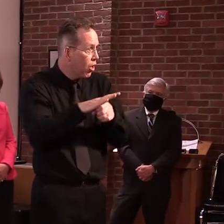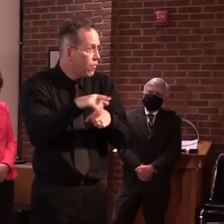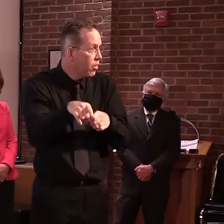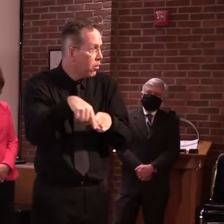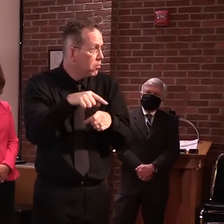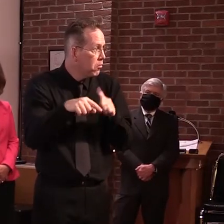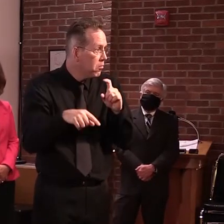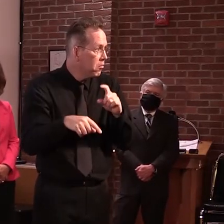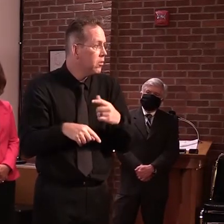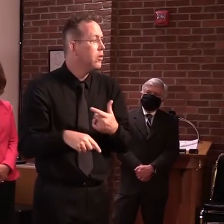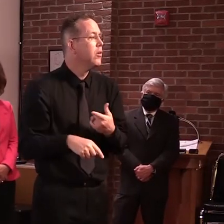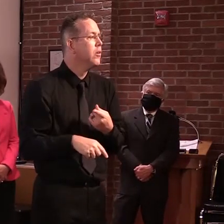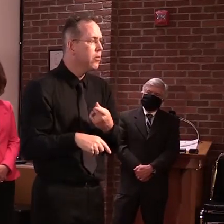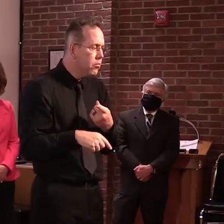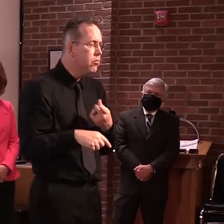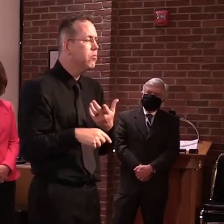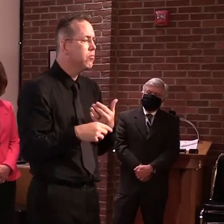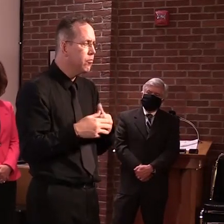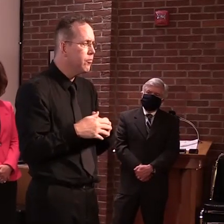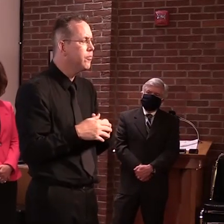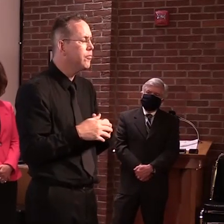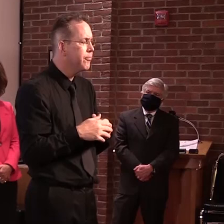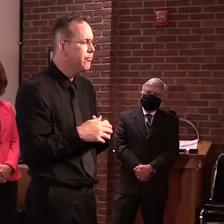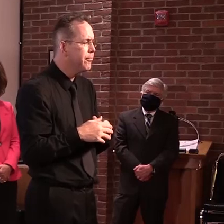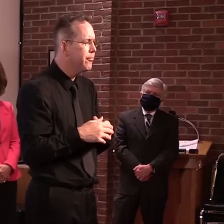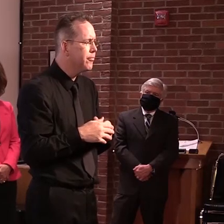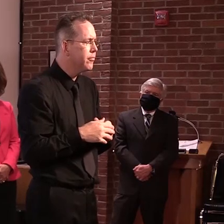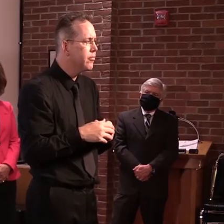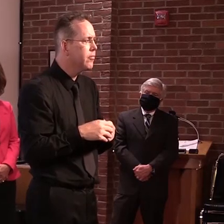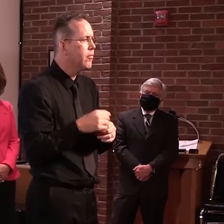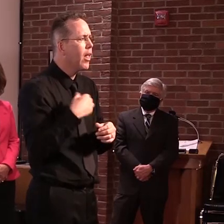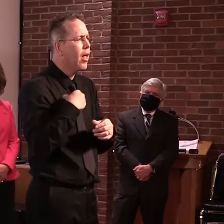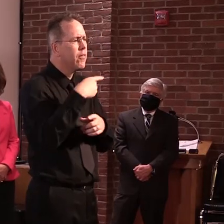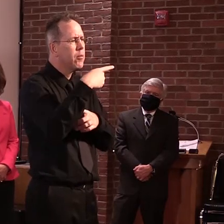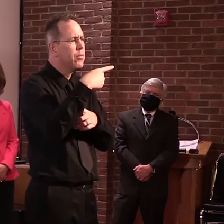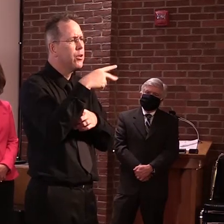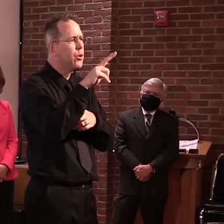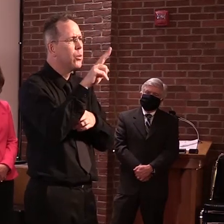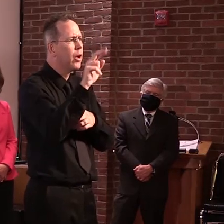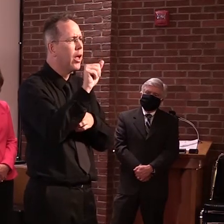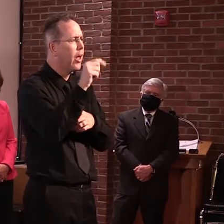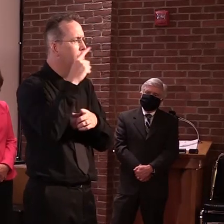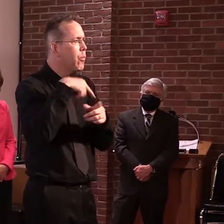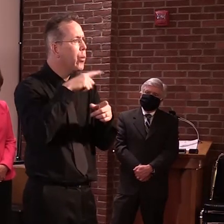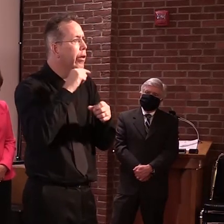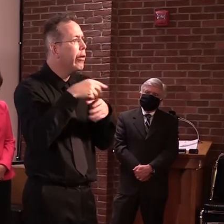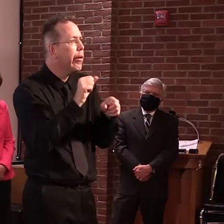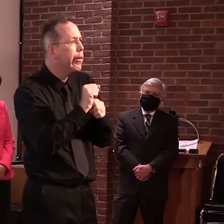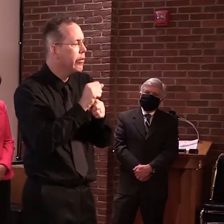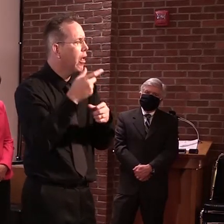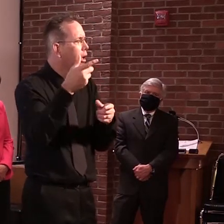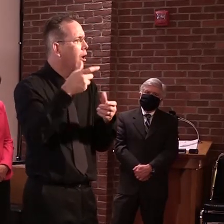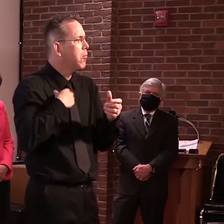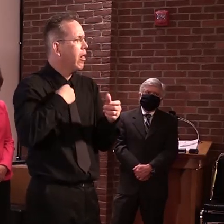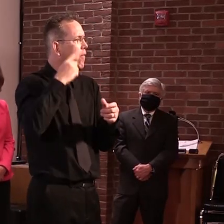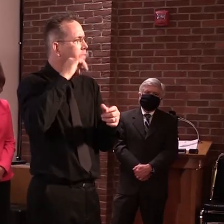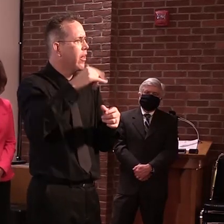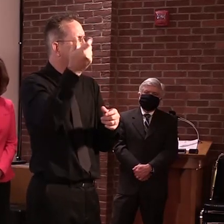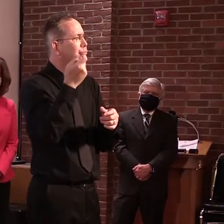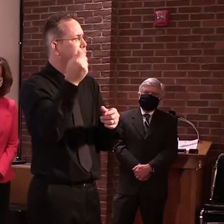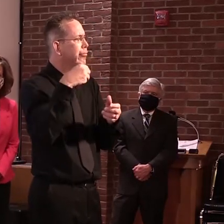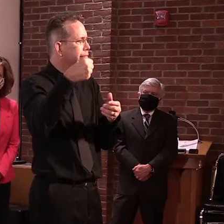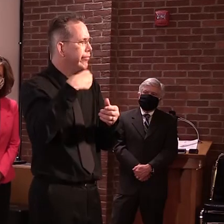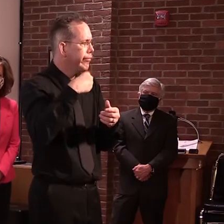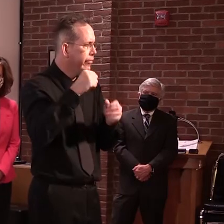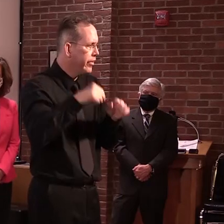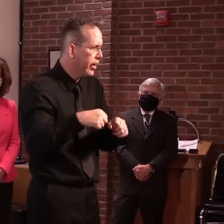have the unemployment assistance, and they would be able to be signed up. We would then treat them like